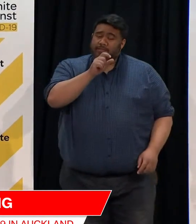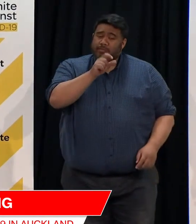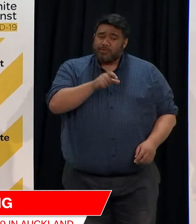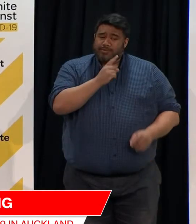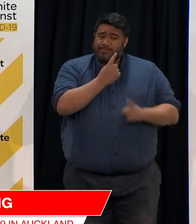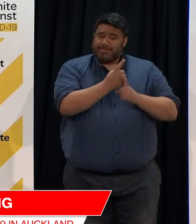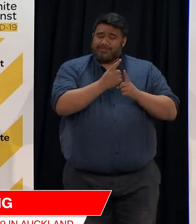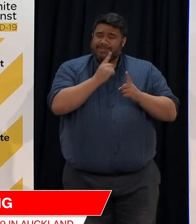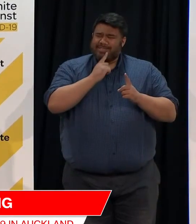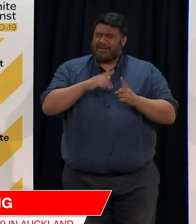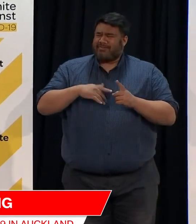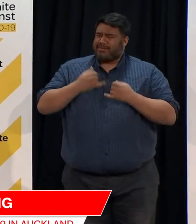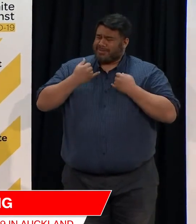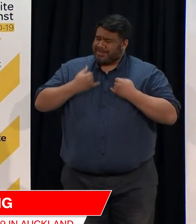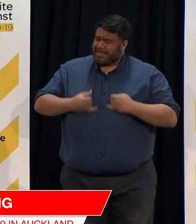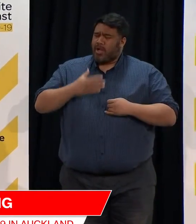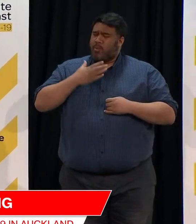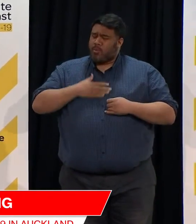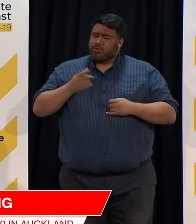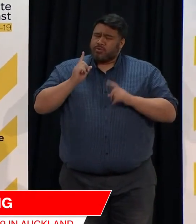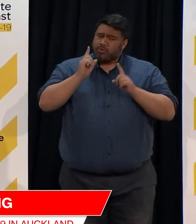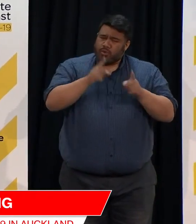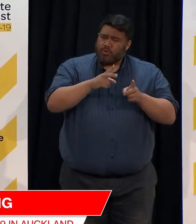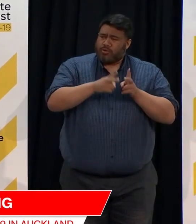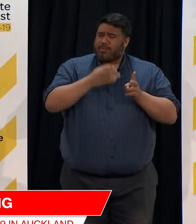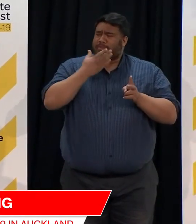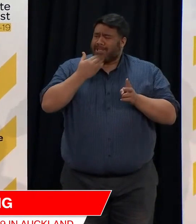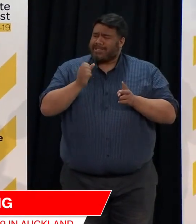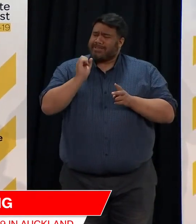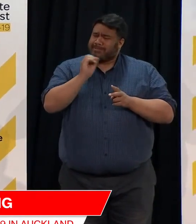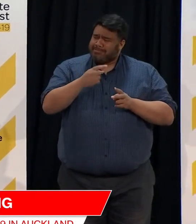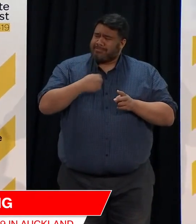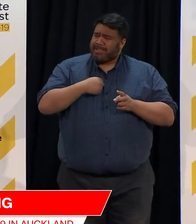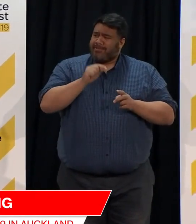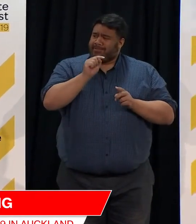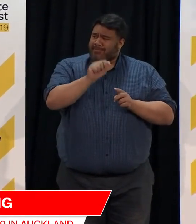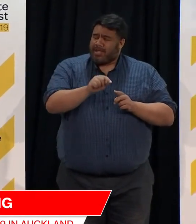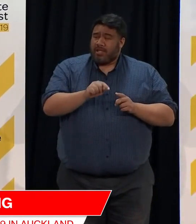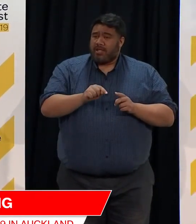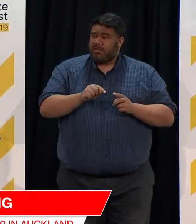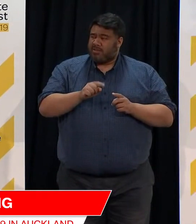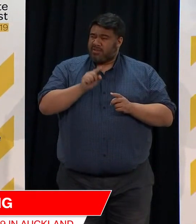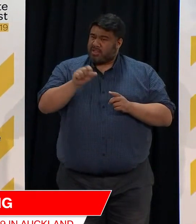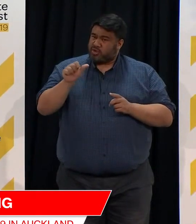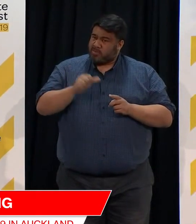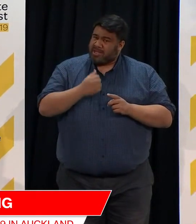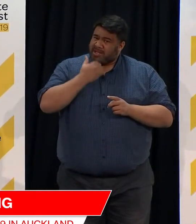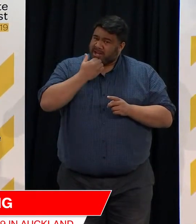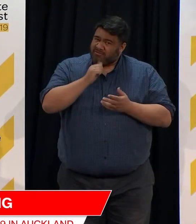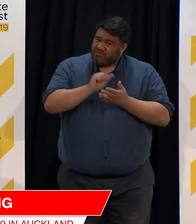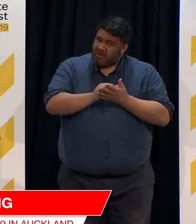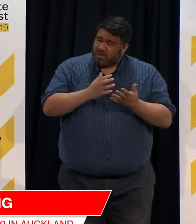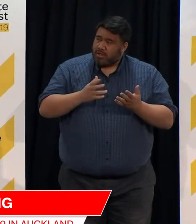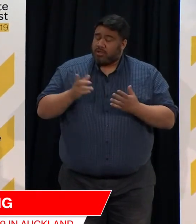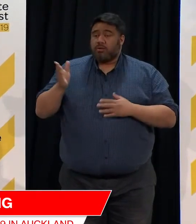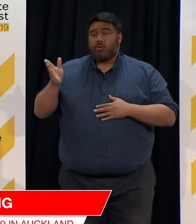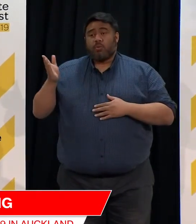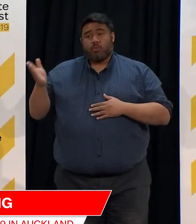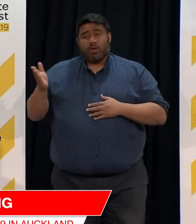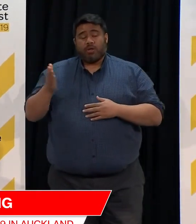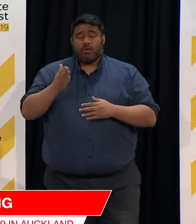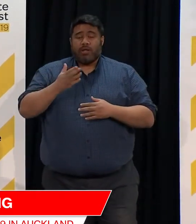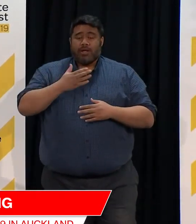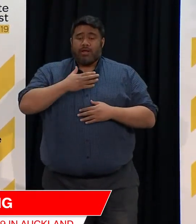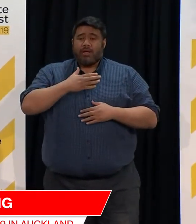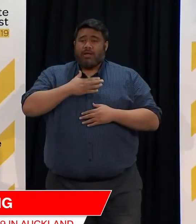me to the hospital. Isn't that reason enough? What I can provide is reassurance that there are healthcare professionals in our quarantine